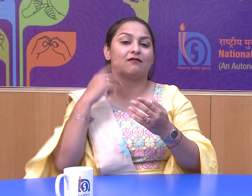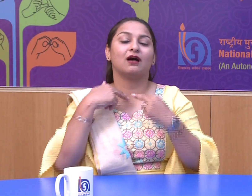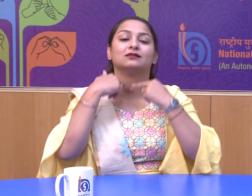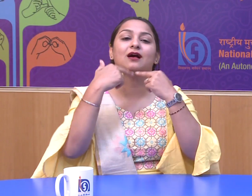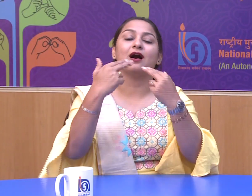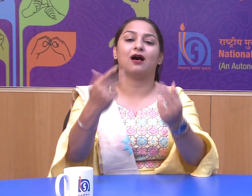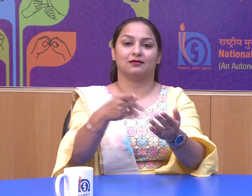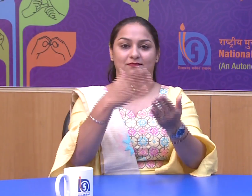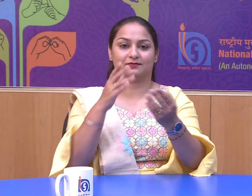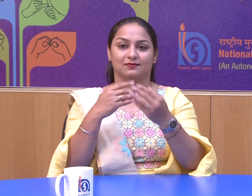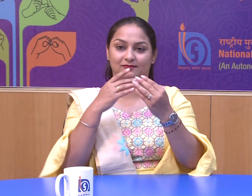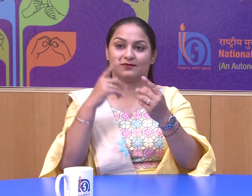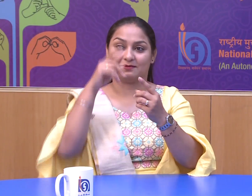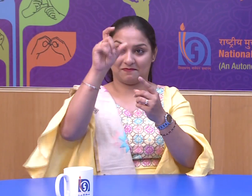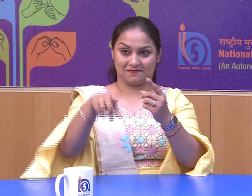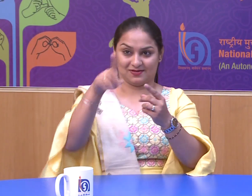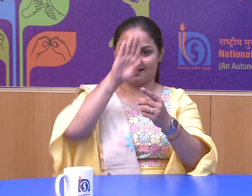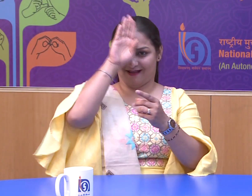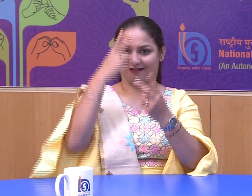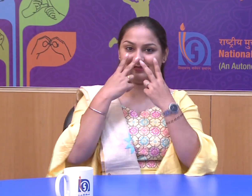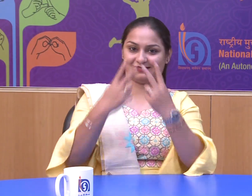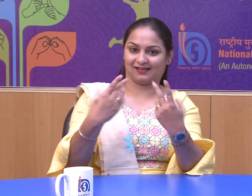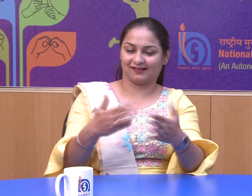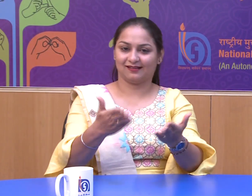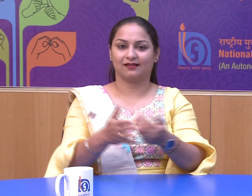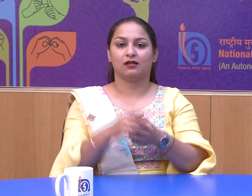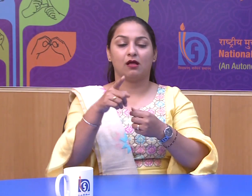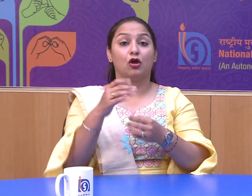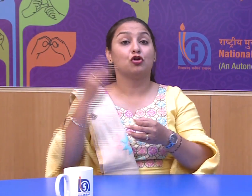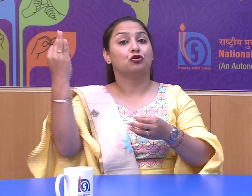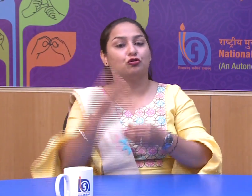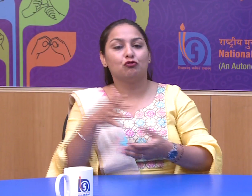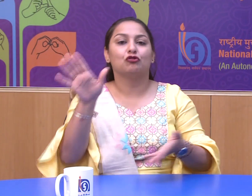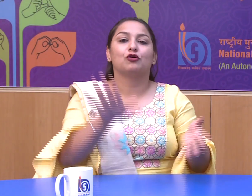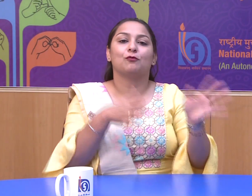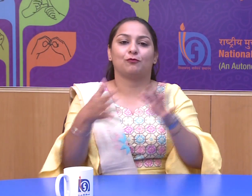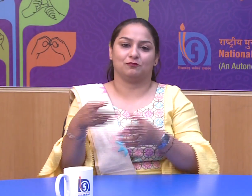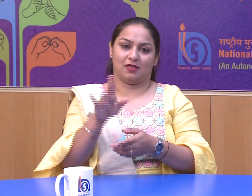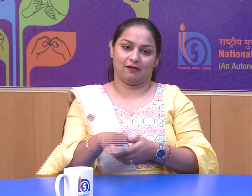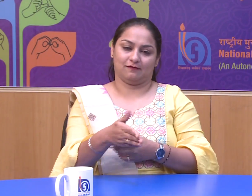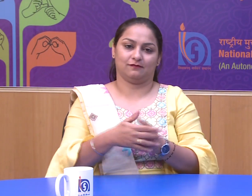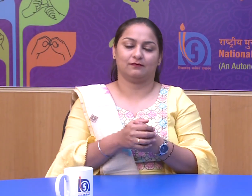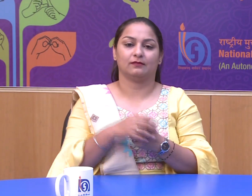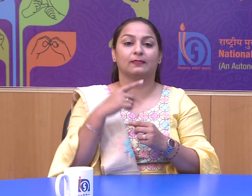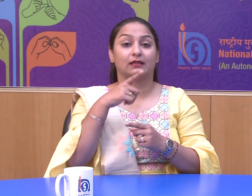ragas but also composed new ones. It is said